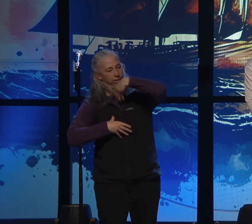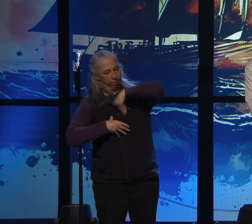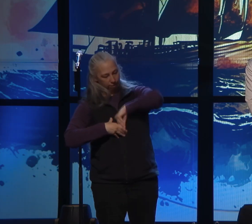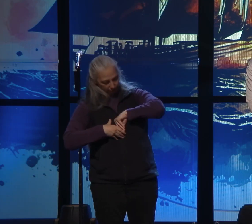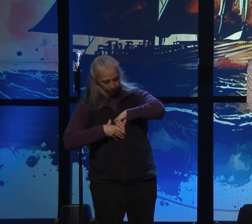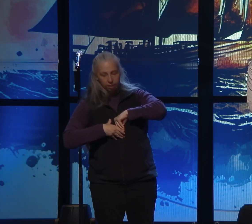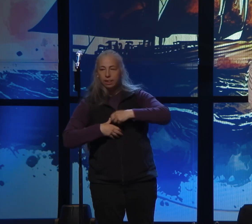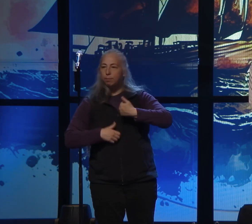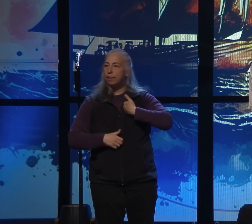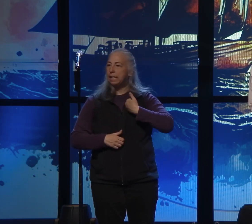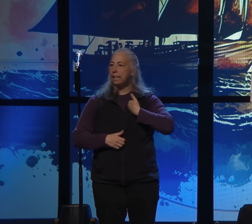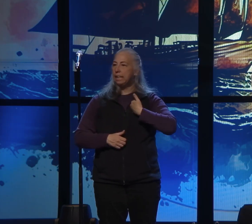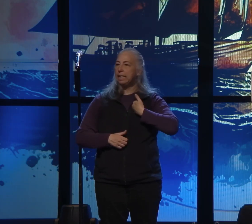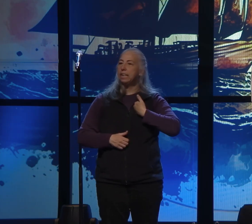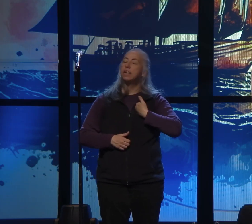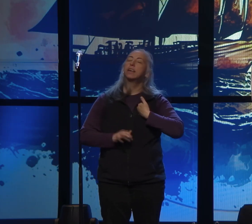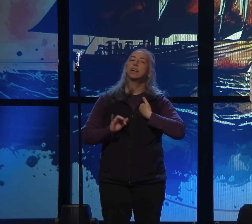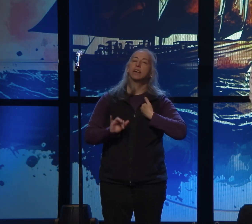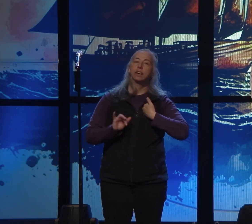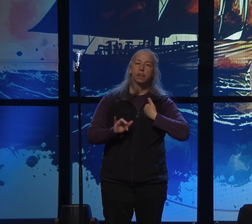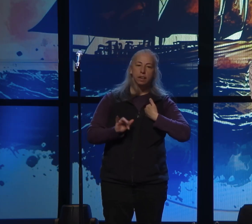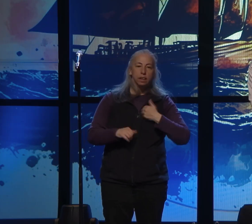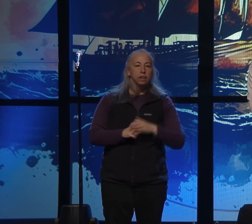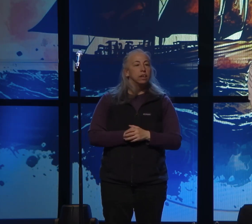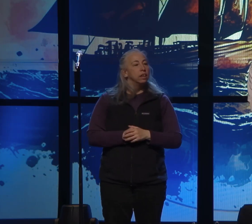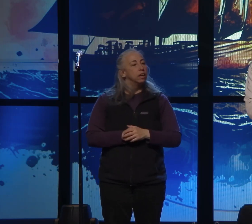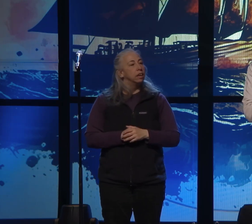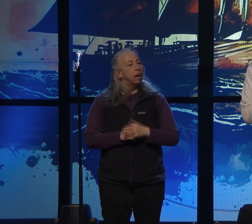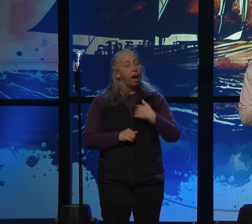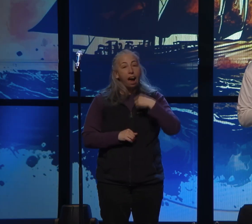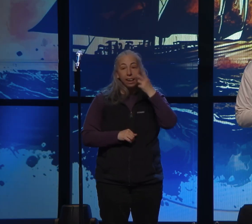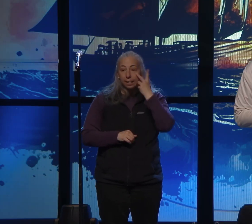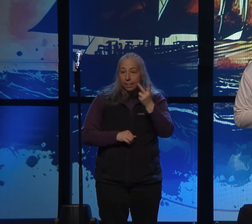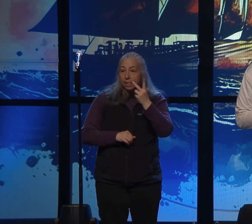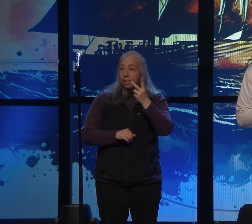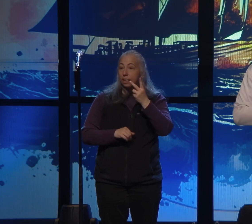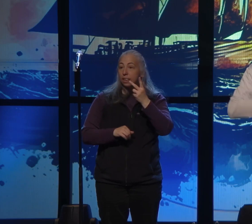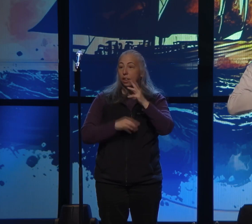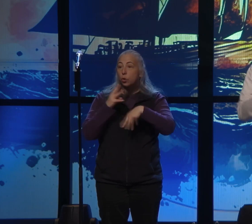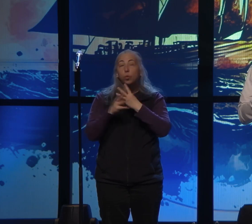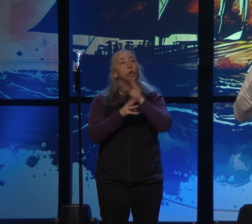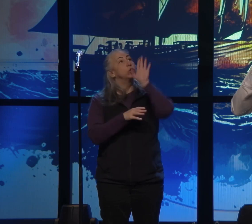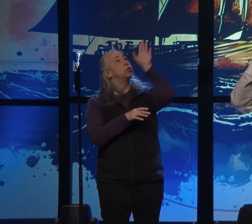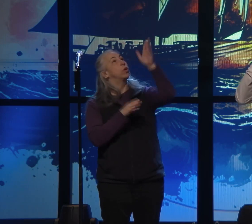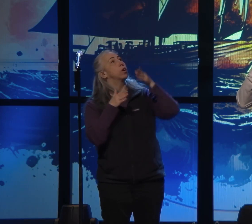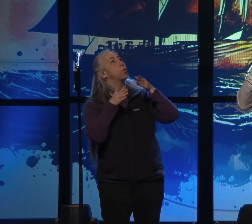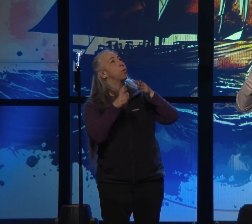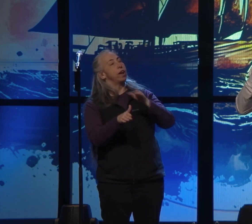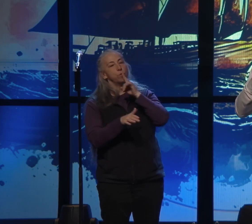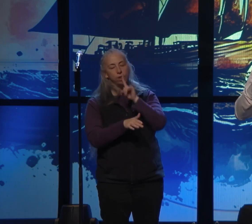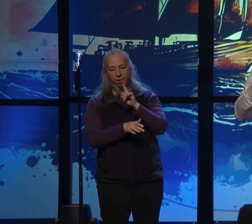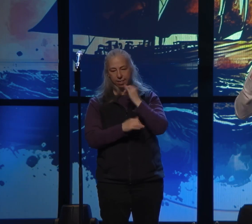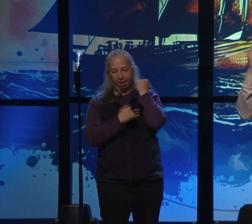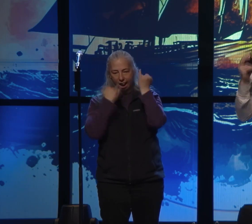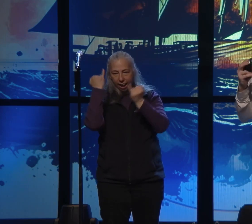I know it's kind of crazy, some of these things like all work together. I see the world your way. Like the idea of conversion, if I can use that